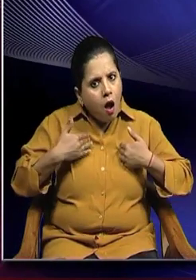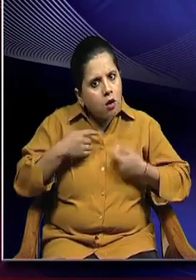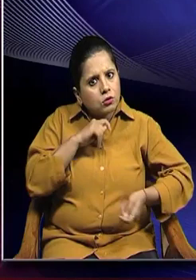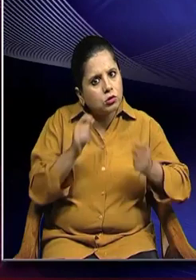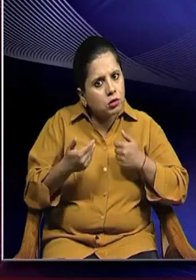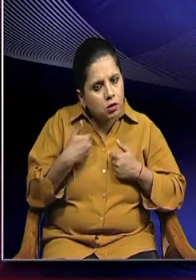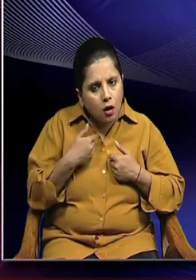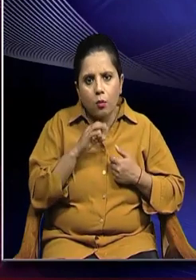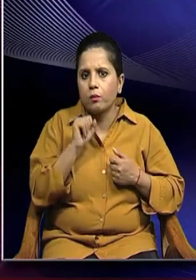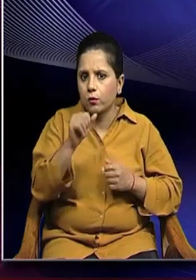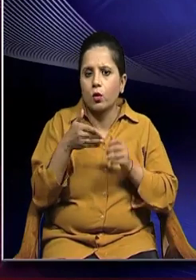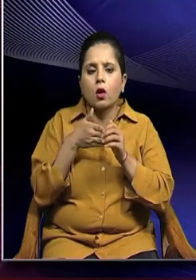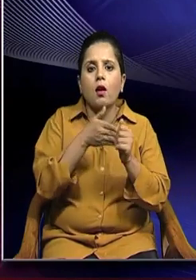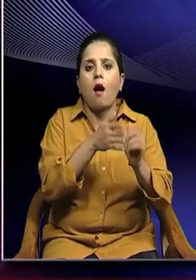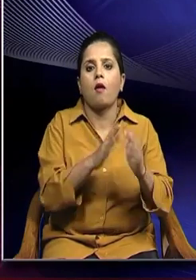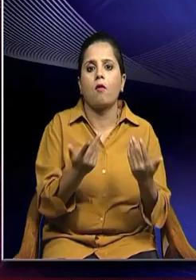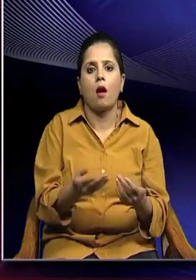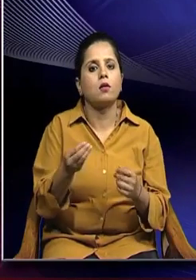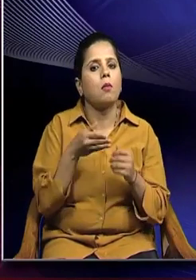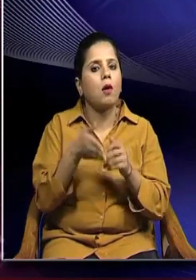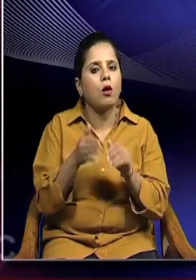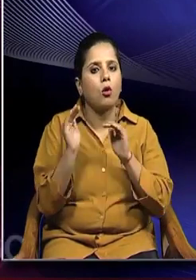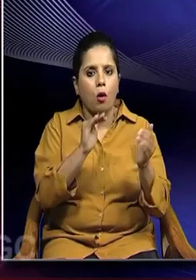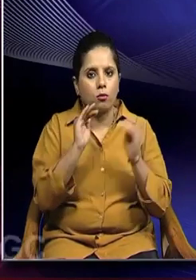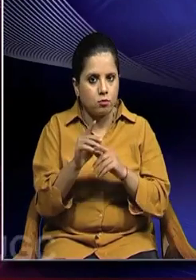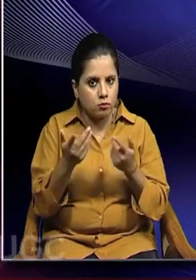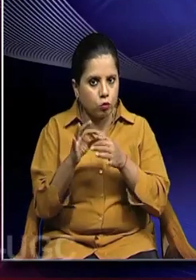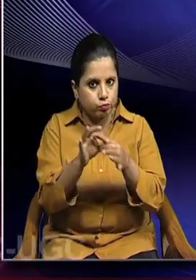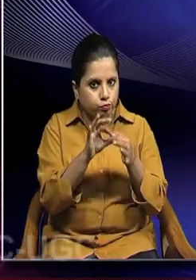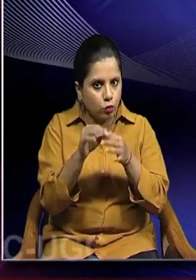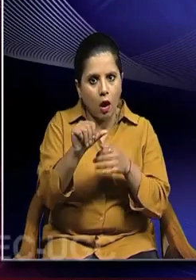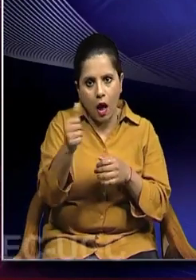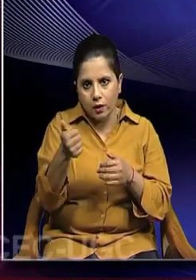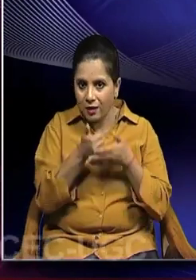a life which is based on cooperation. You help others and others